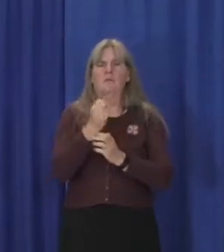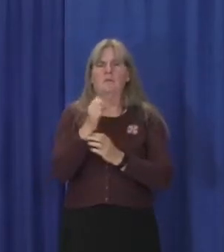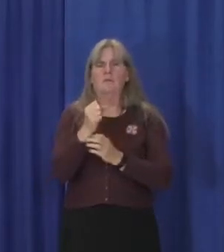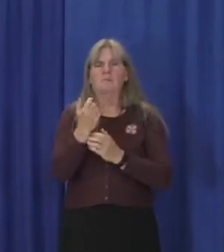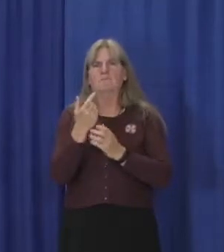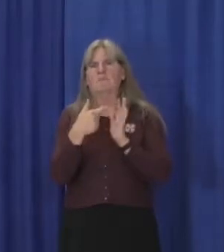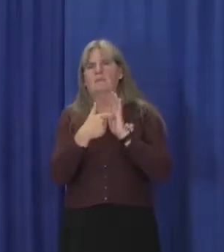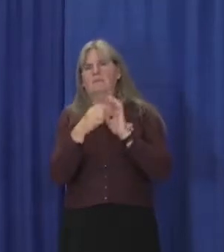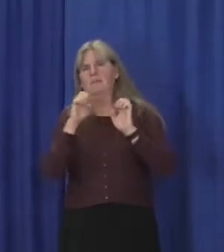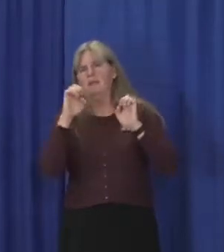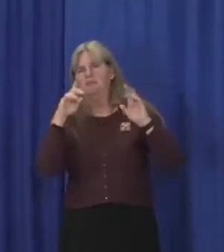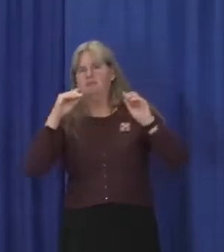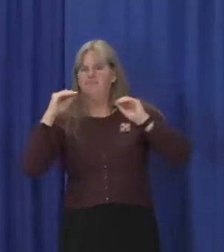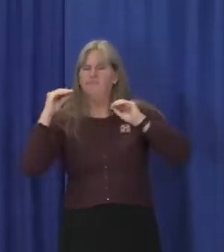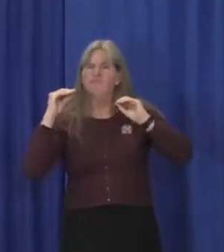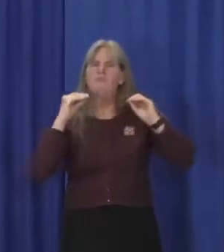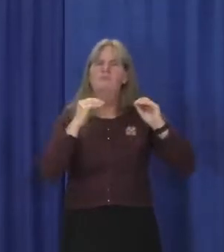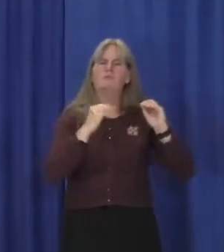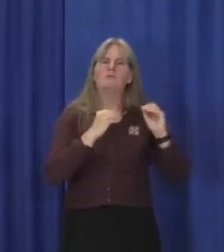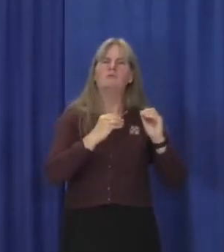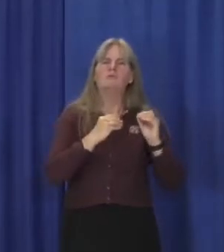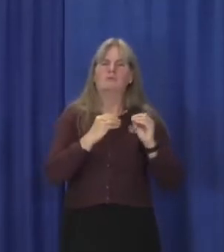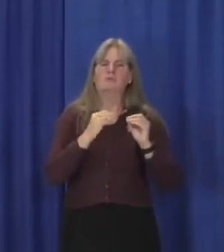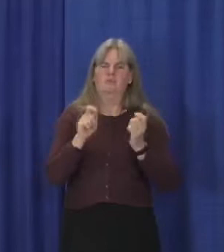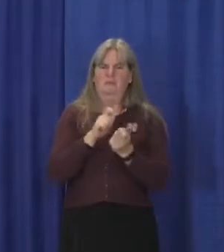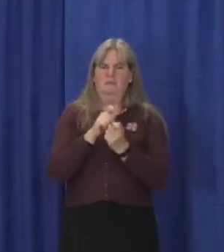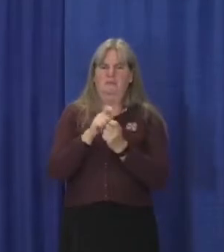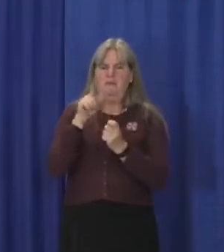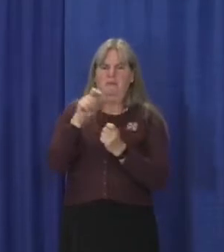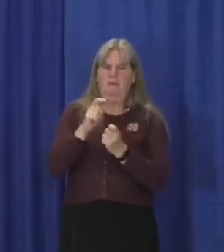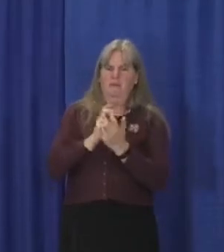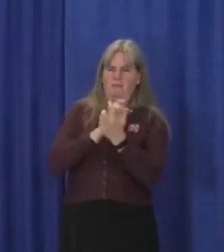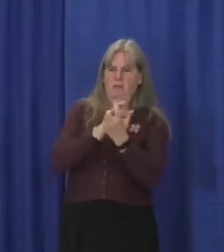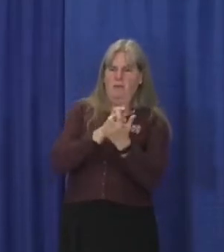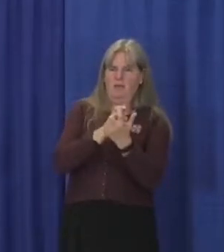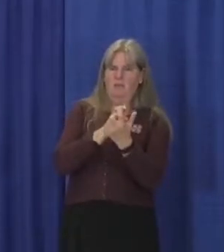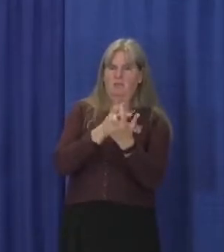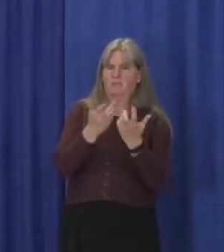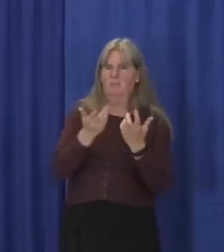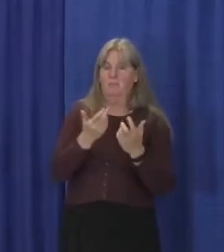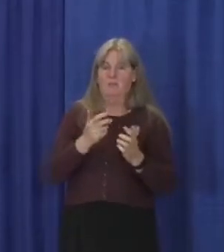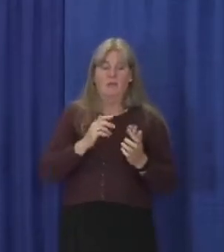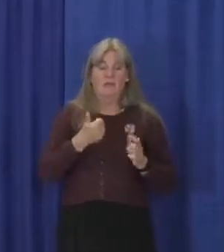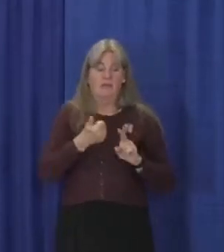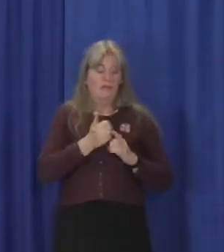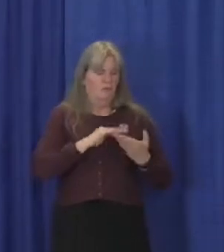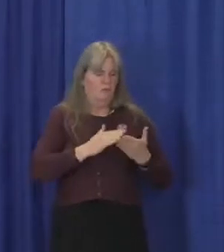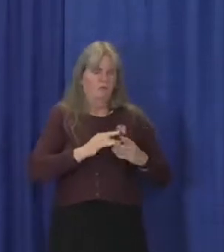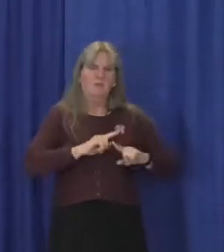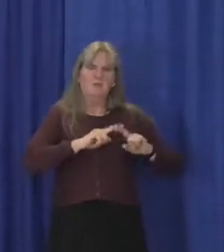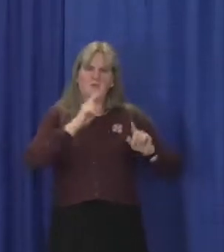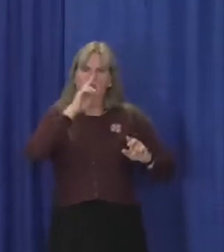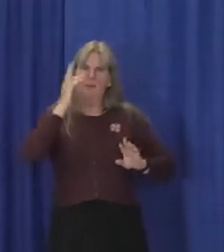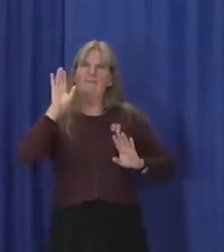education, to address the specific needs. And the needs in one community versus another community are always going to be different.